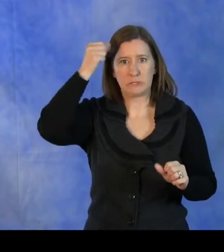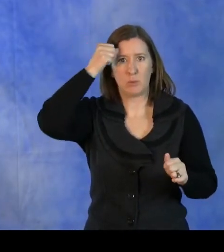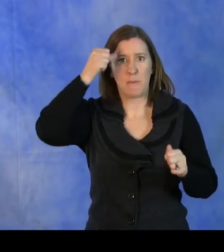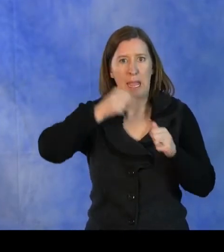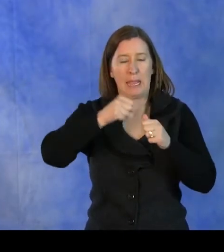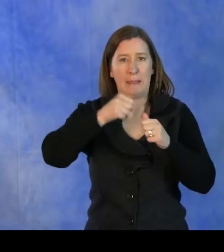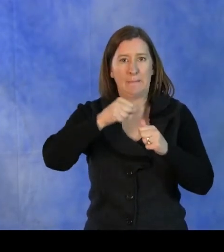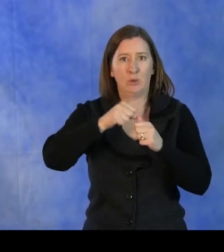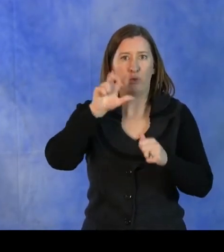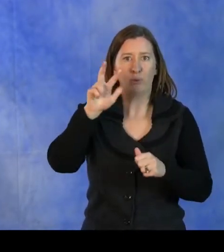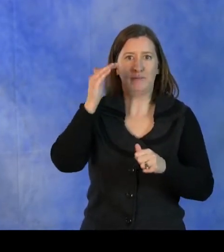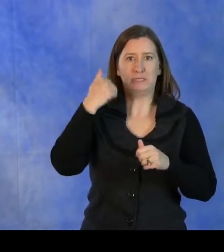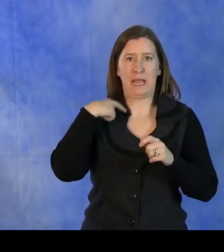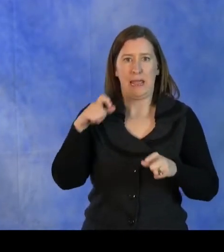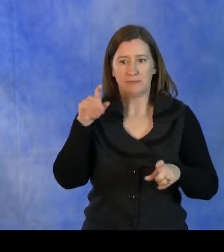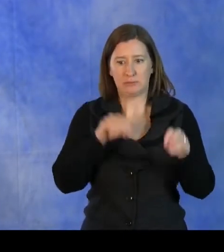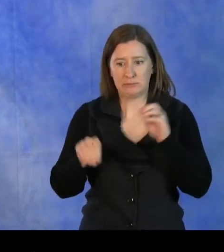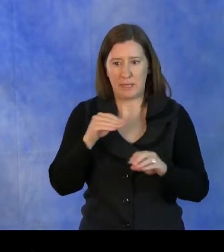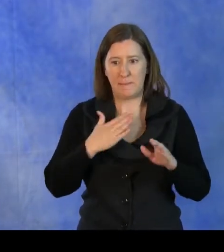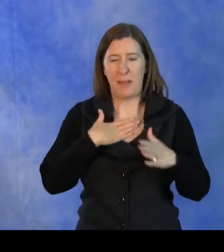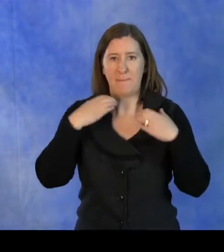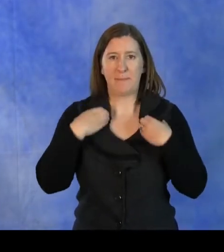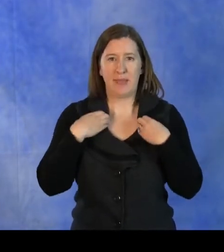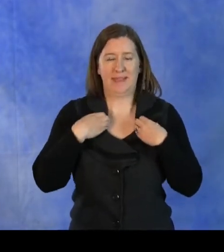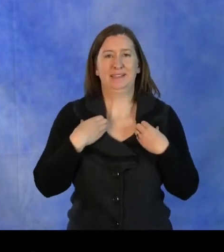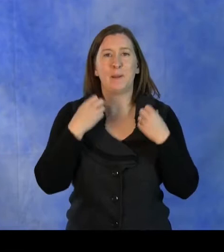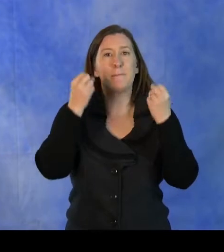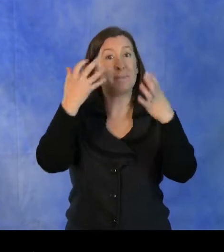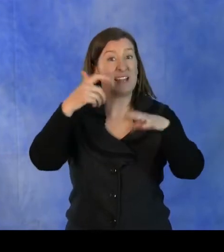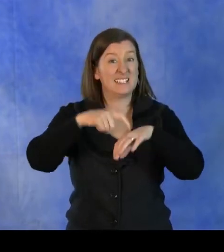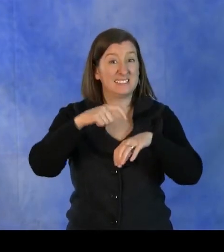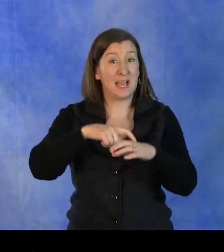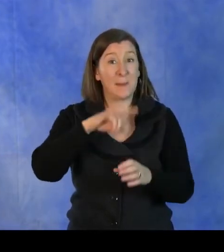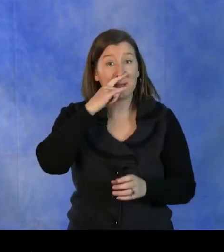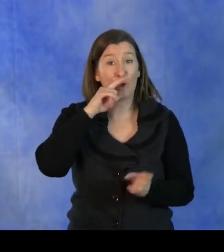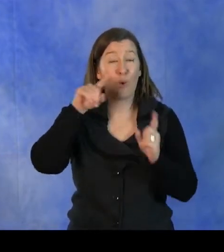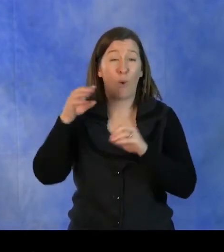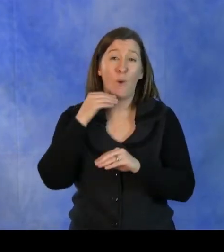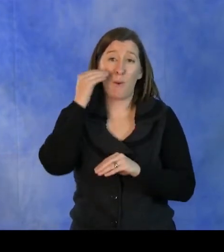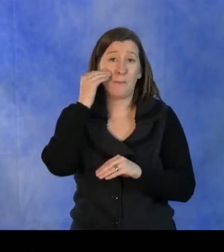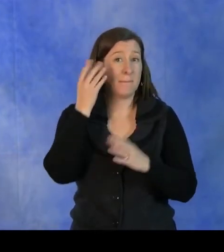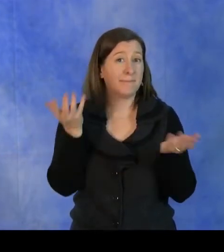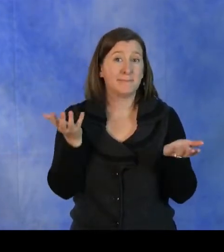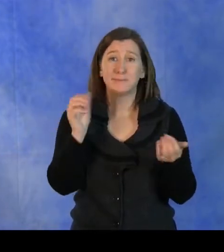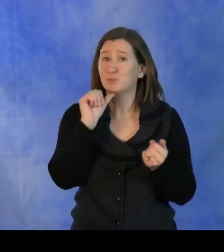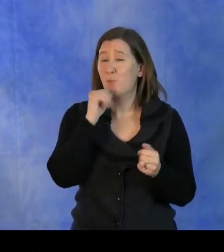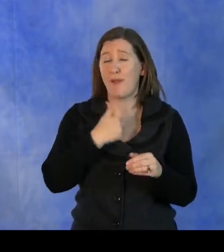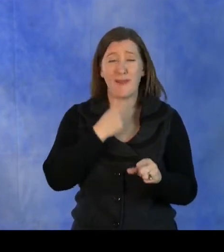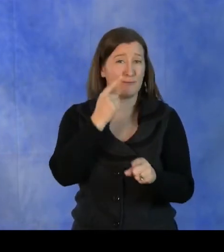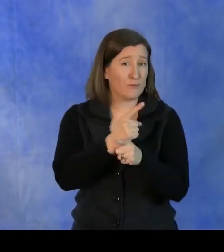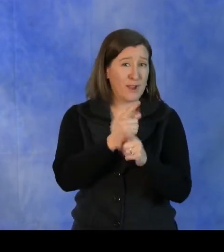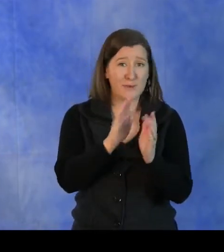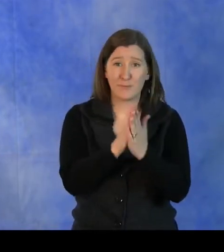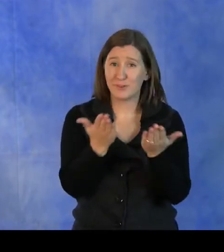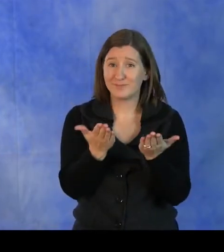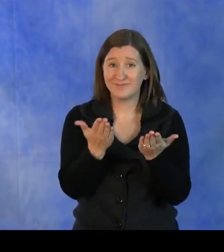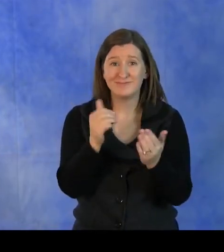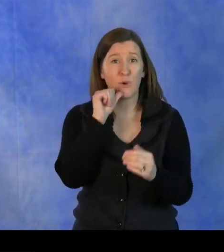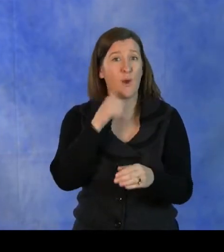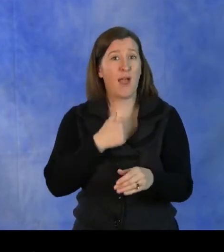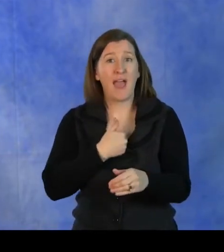to, hold on to that information of, at 3:15 I have to pack up my backpack. So when the